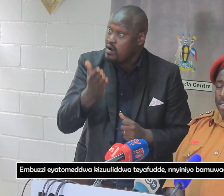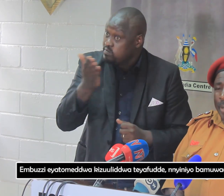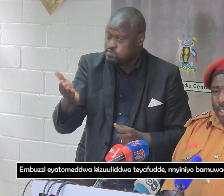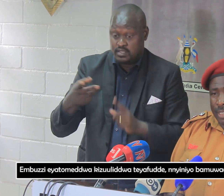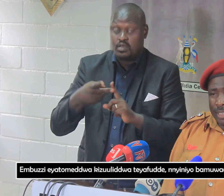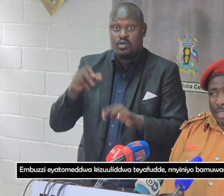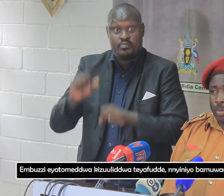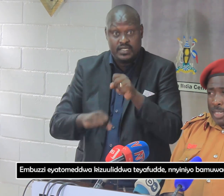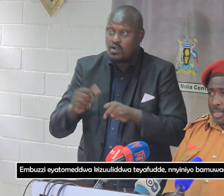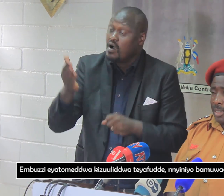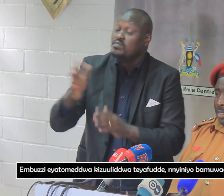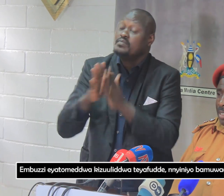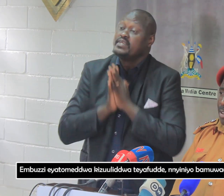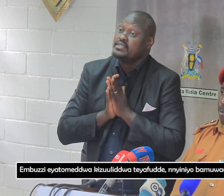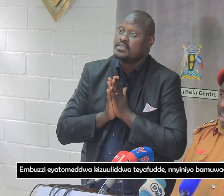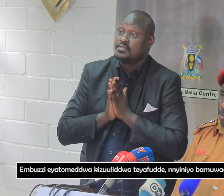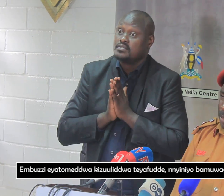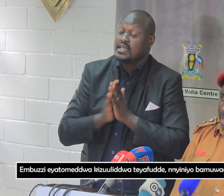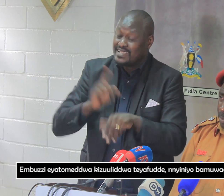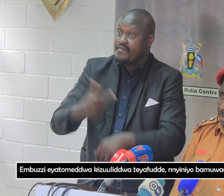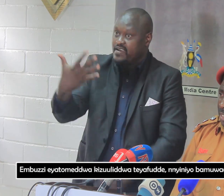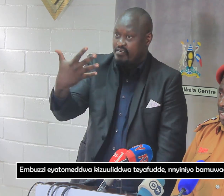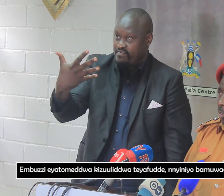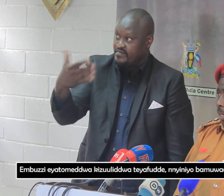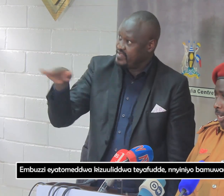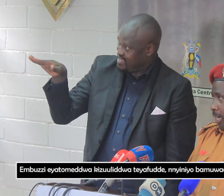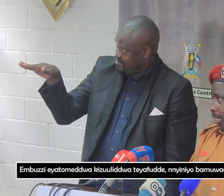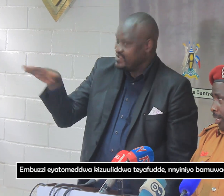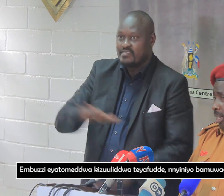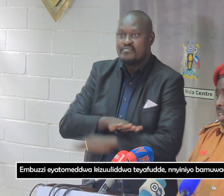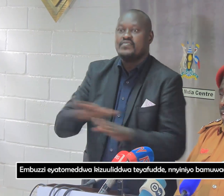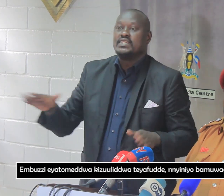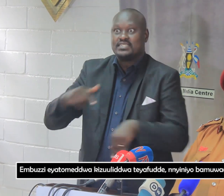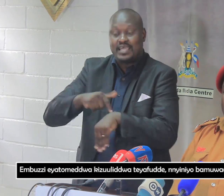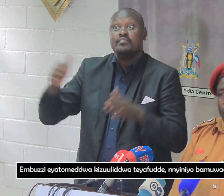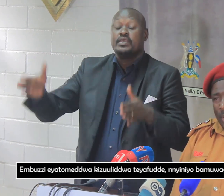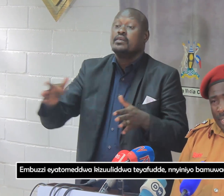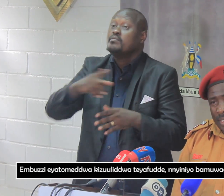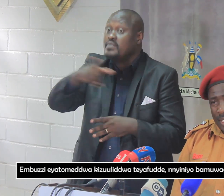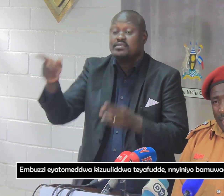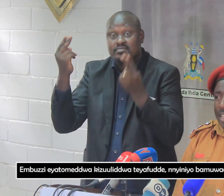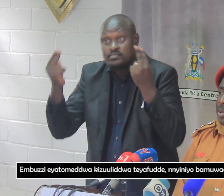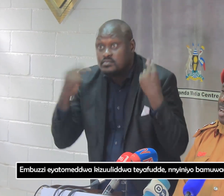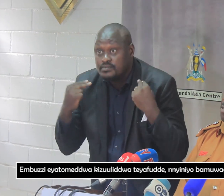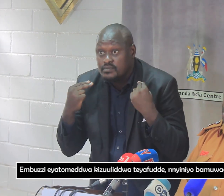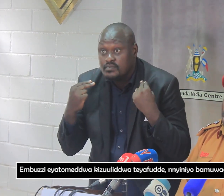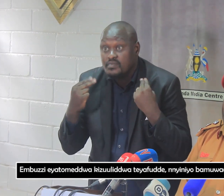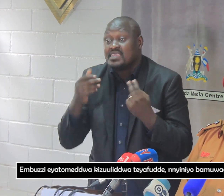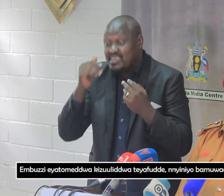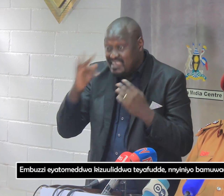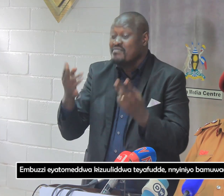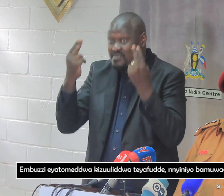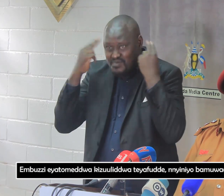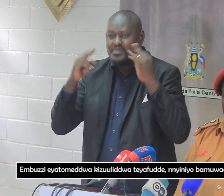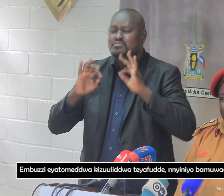you have a bike, please, 5 p.m. is your deadline. Can we adhere to that? And you will have no problem